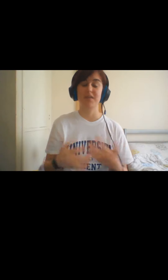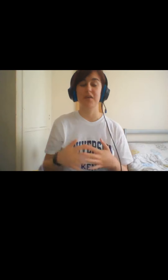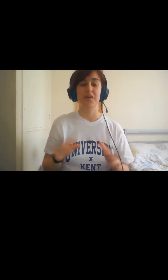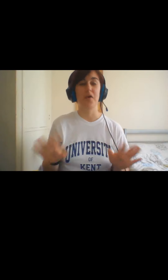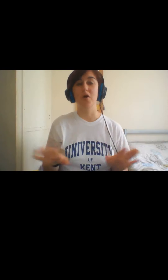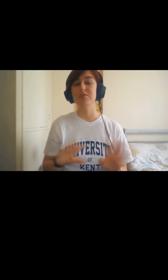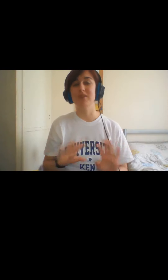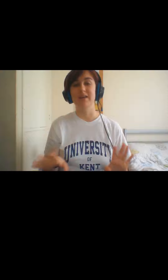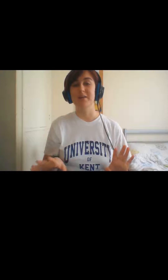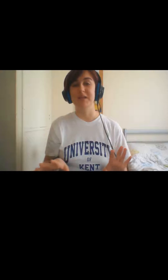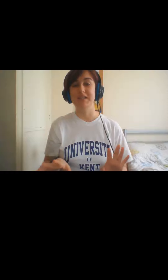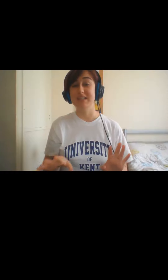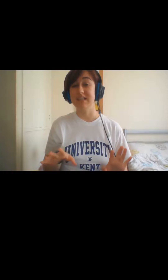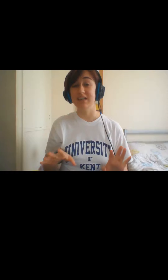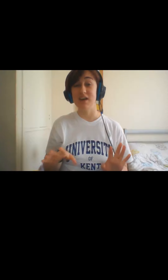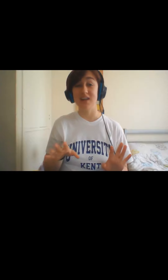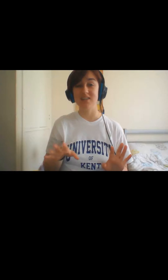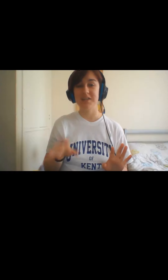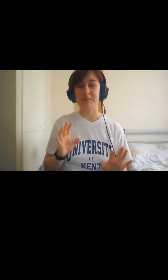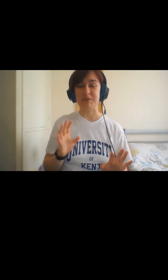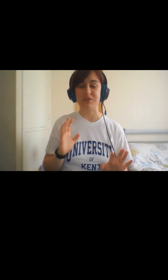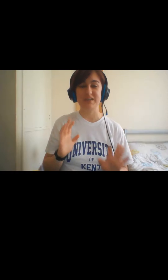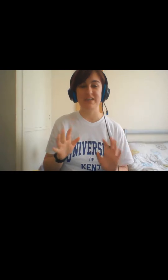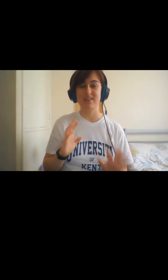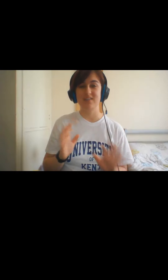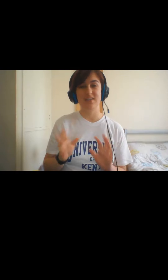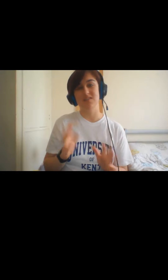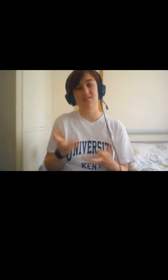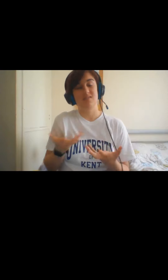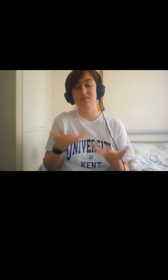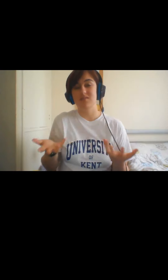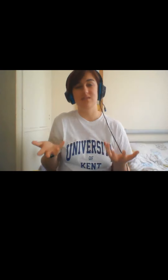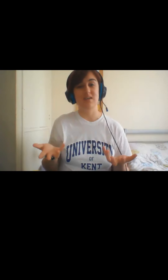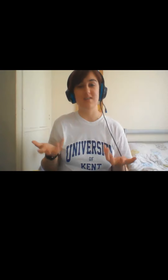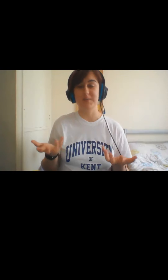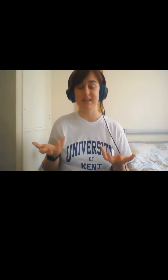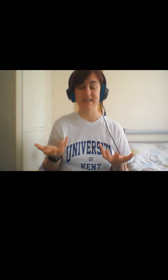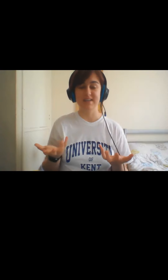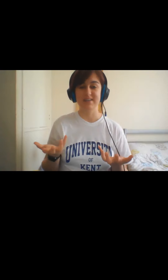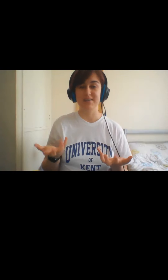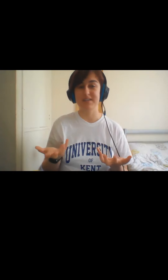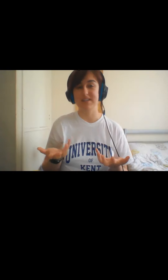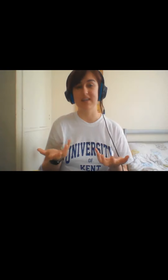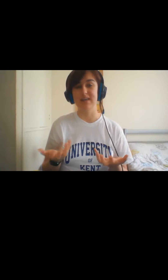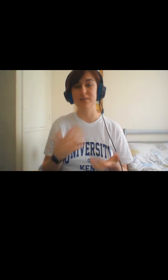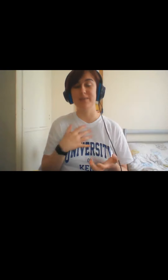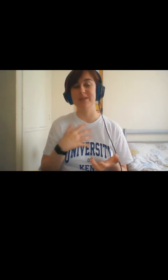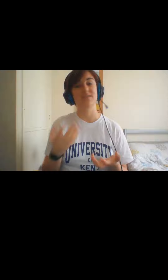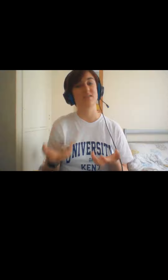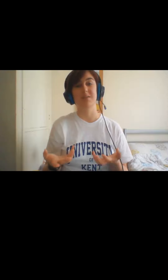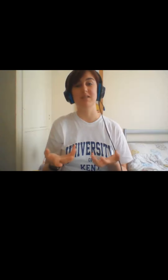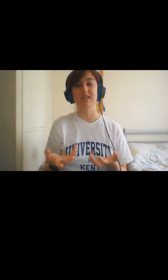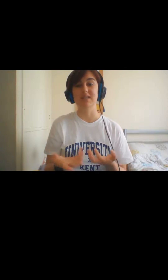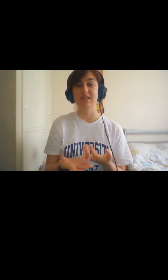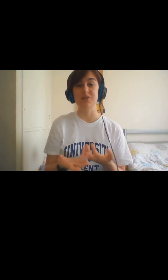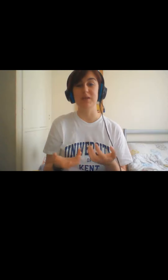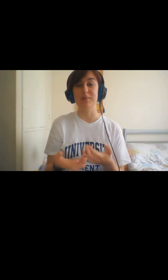are not really politically correct anymore. It just is what it is. Obviously, we're just attempting to teach people